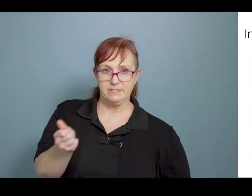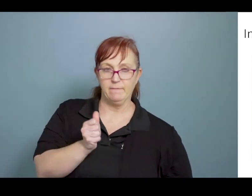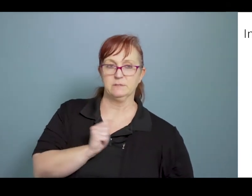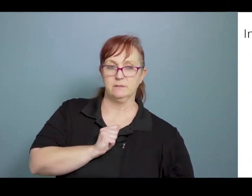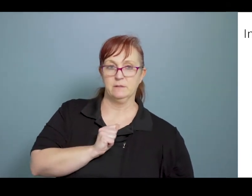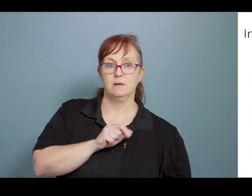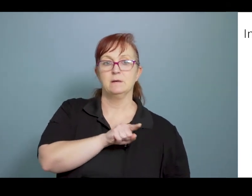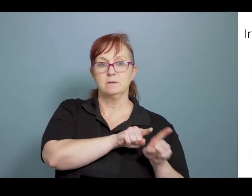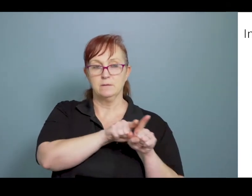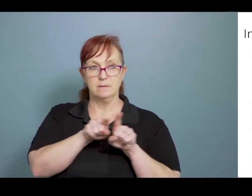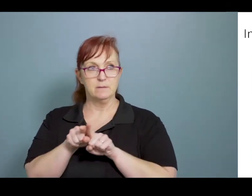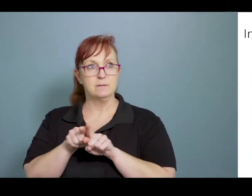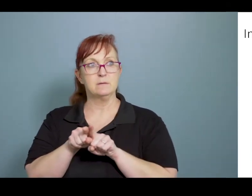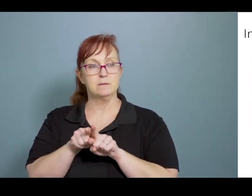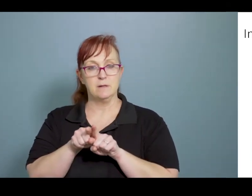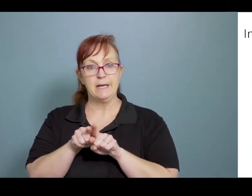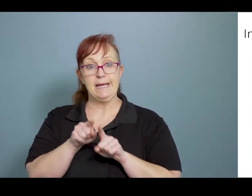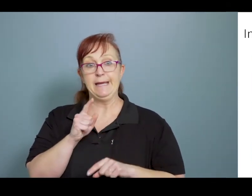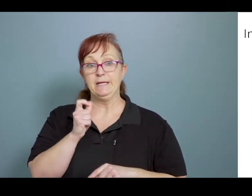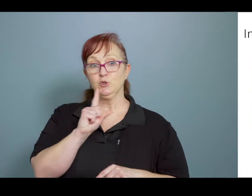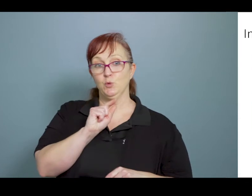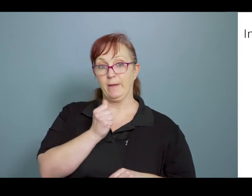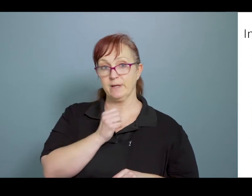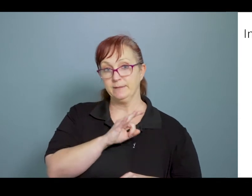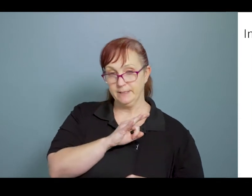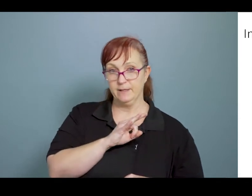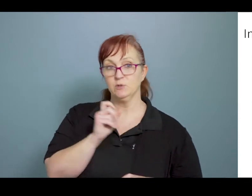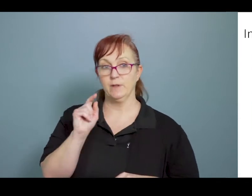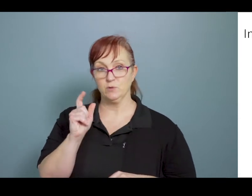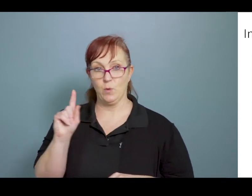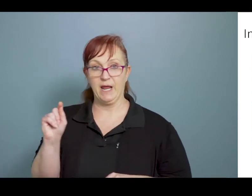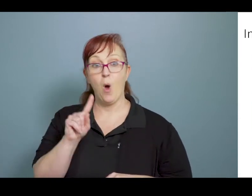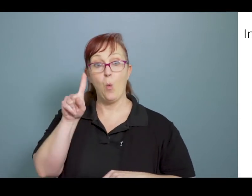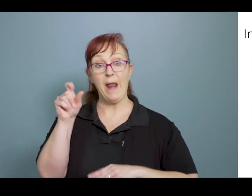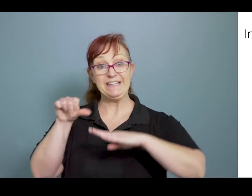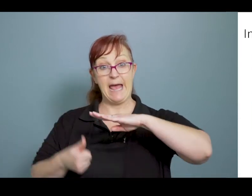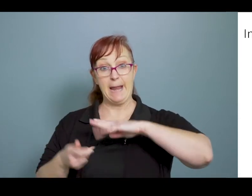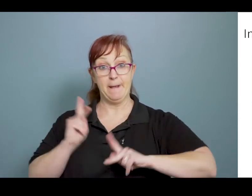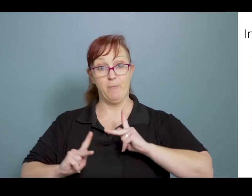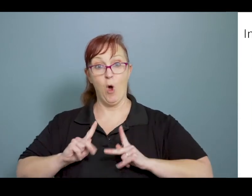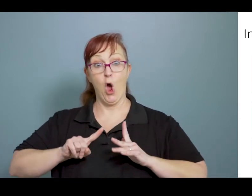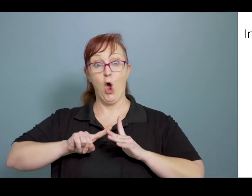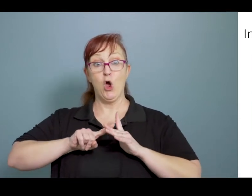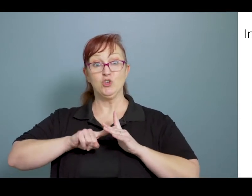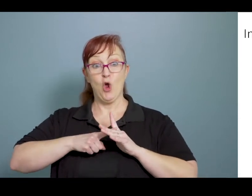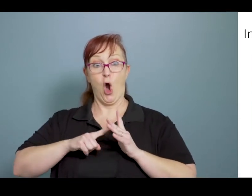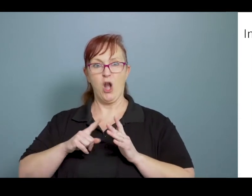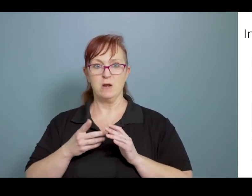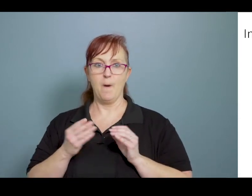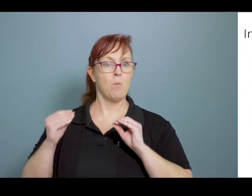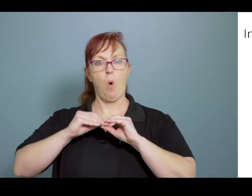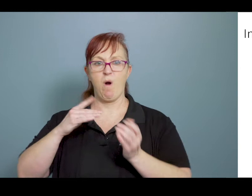time period in 2019. And 1 in 10 people are reporting that they've started or increased substance use